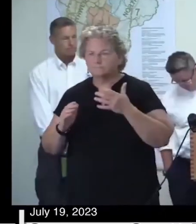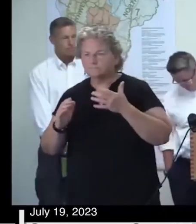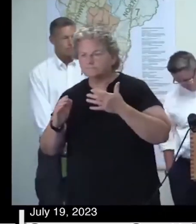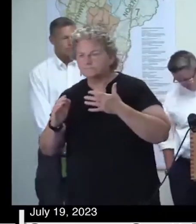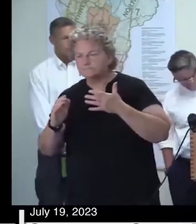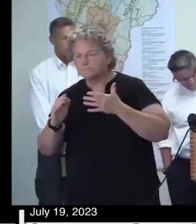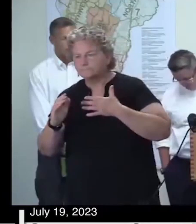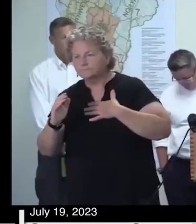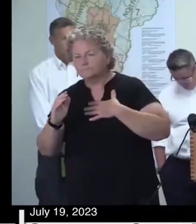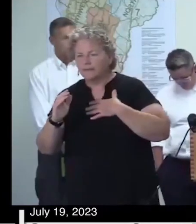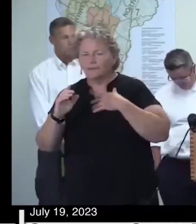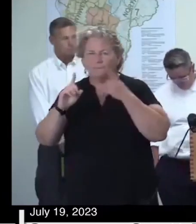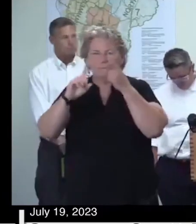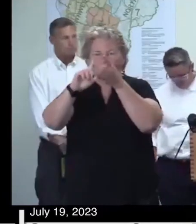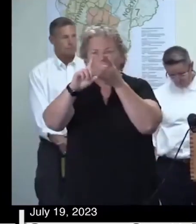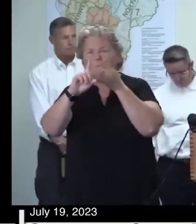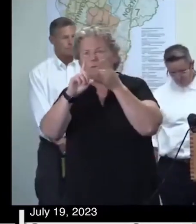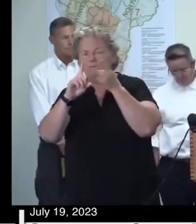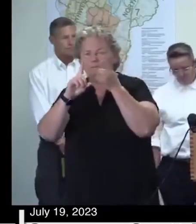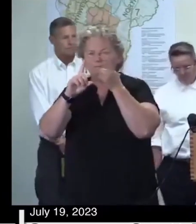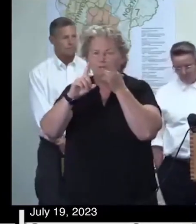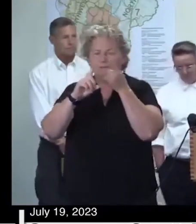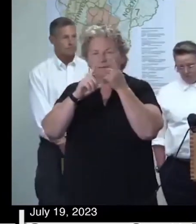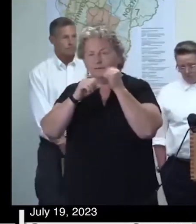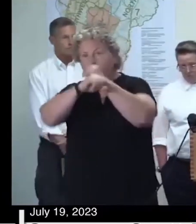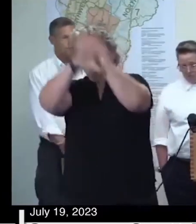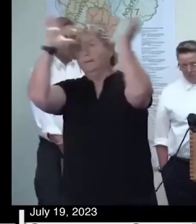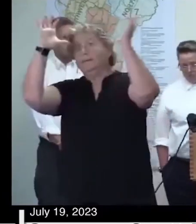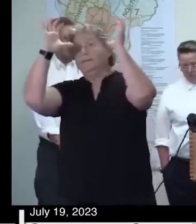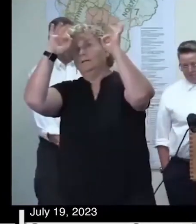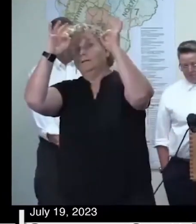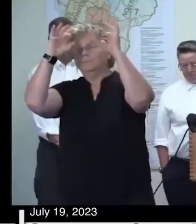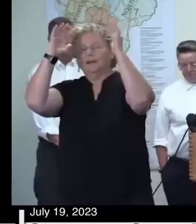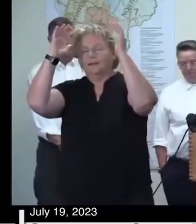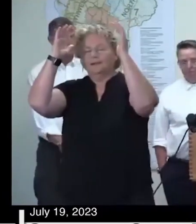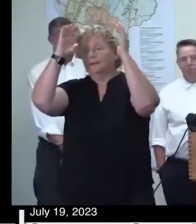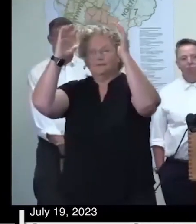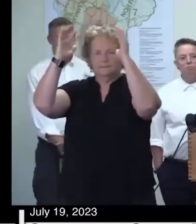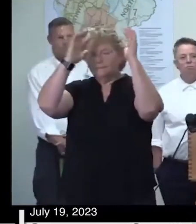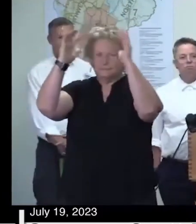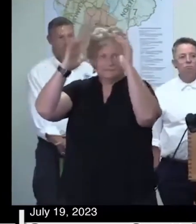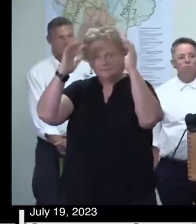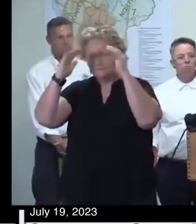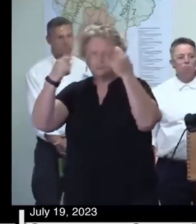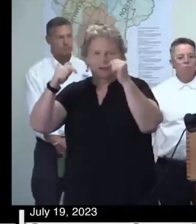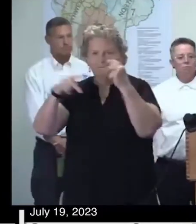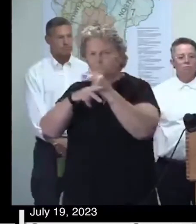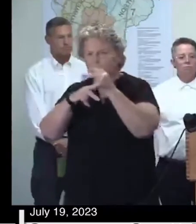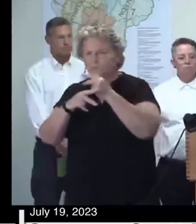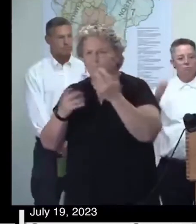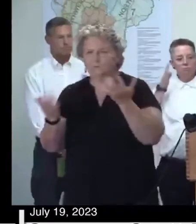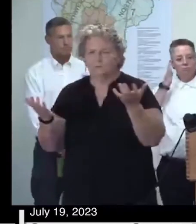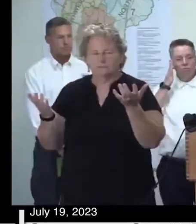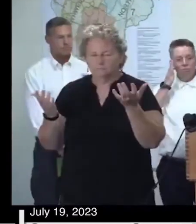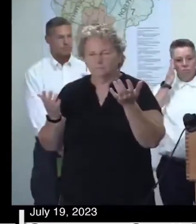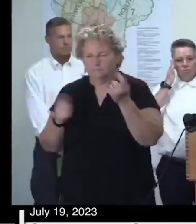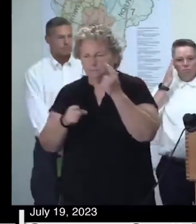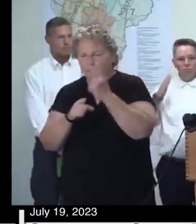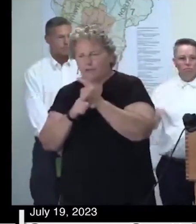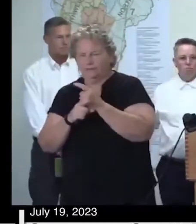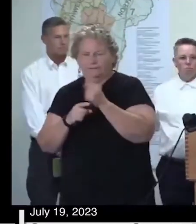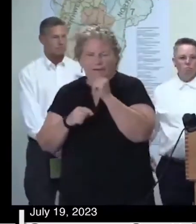can. But we don't have the resources to make them whole. Do you see any role for the Vermont